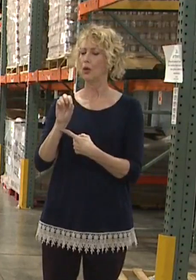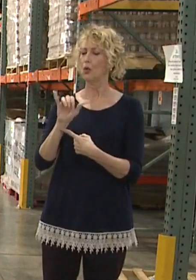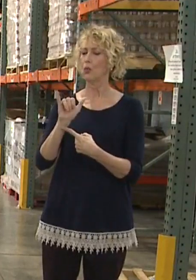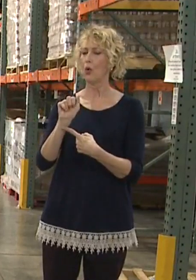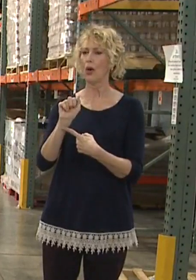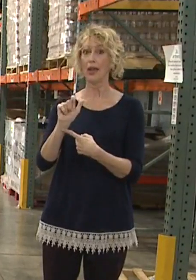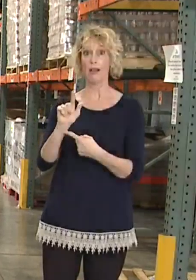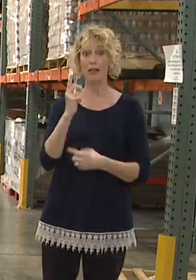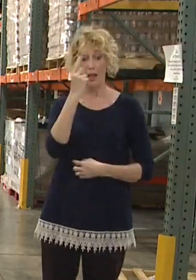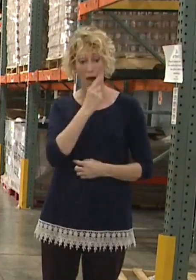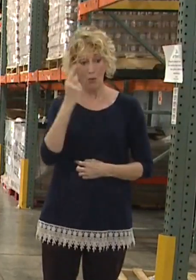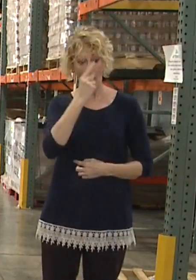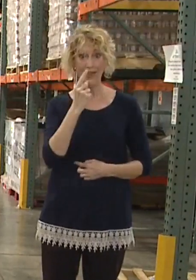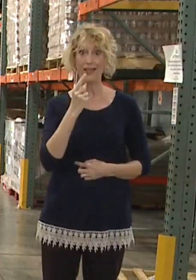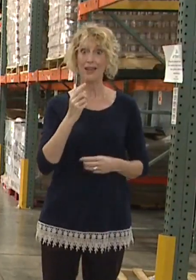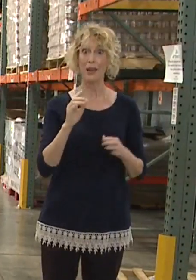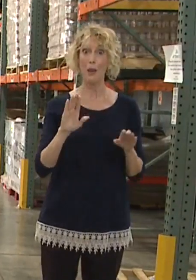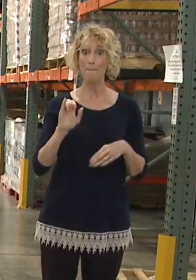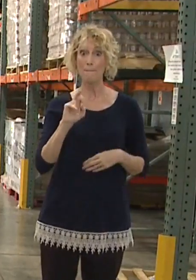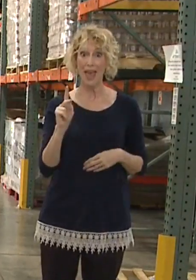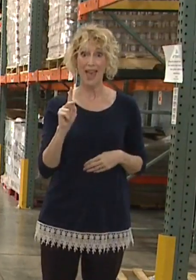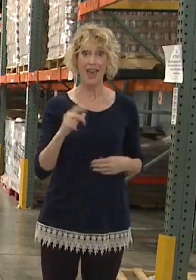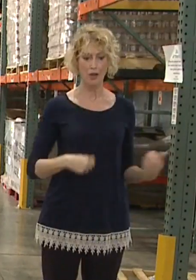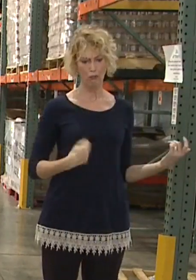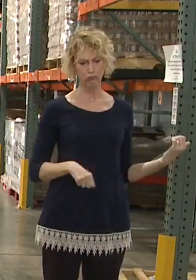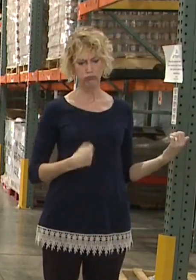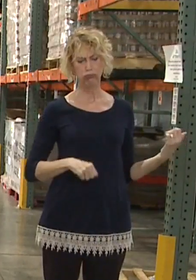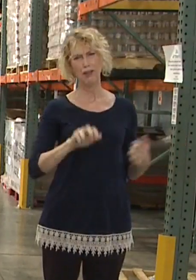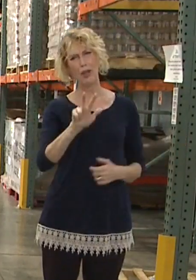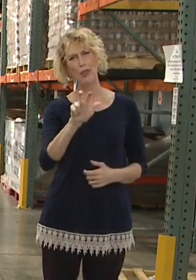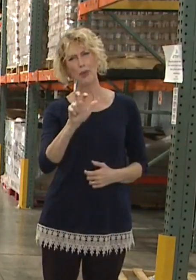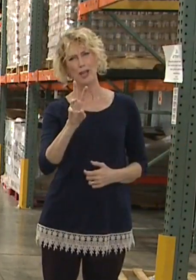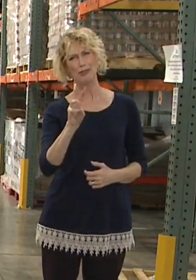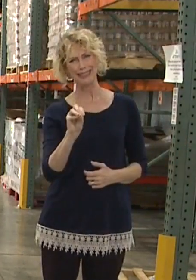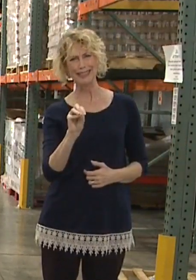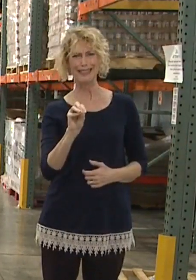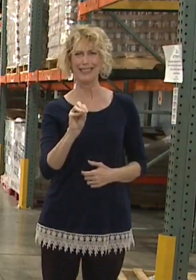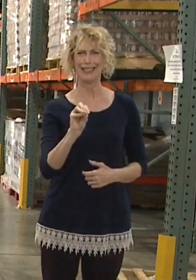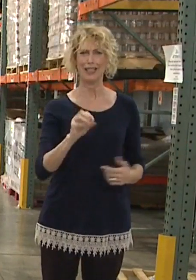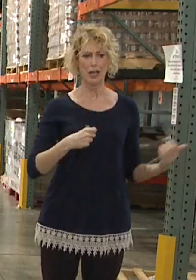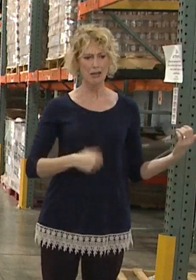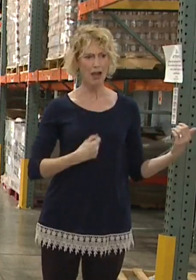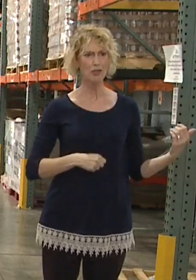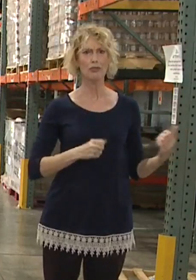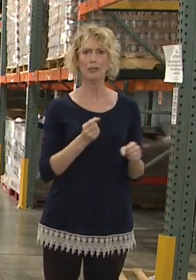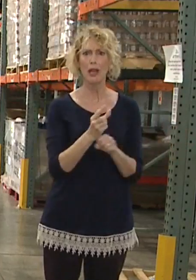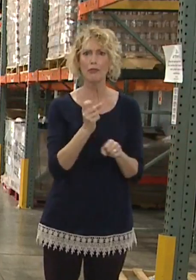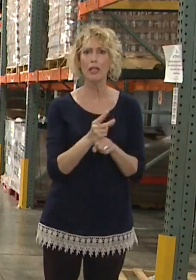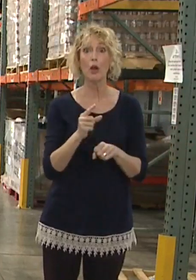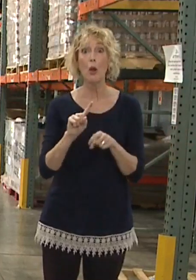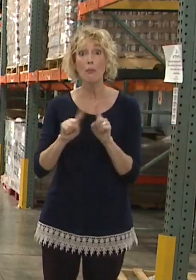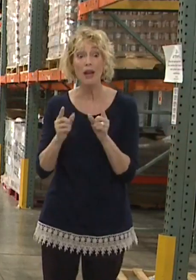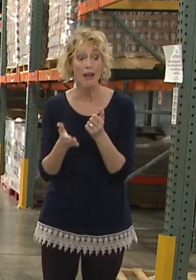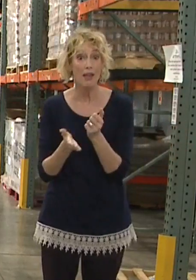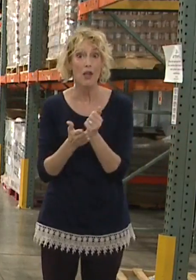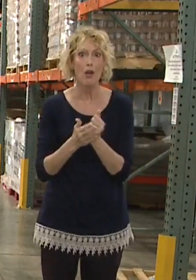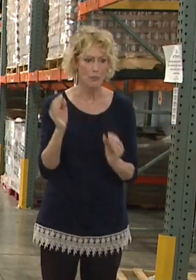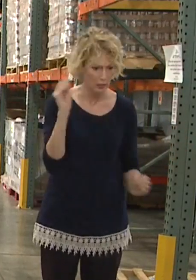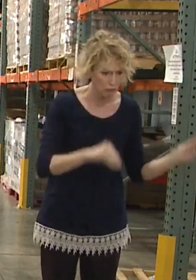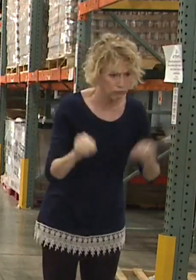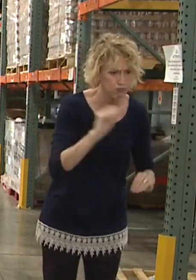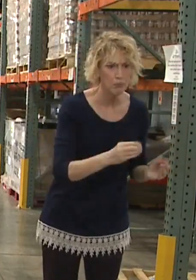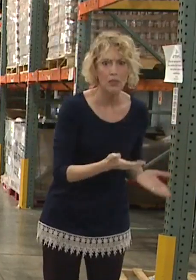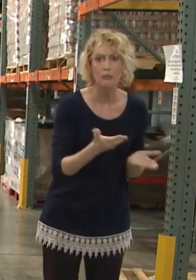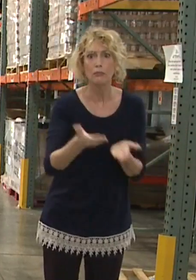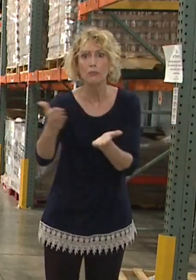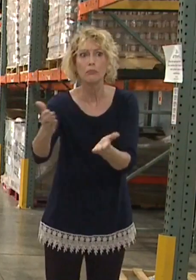350 concerts a year, who right now is not playing any concerts, are helping in the packaging, transportation, and delivery and handing